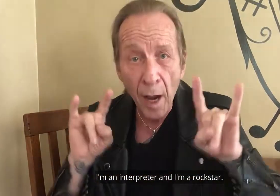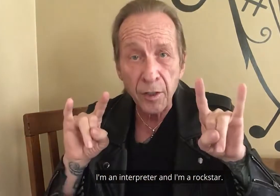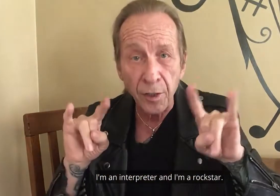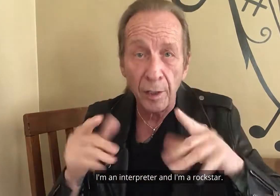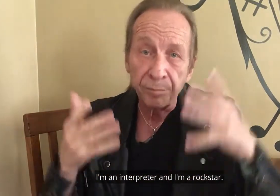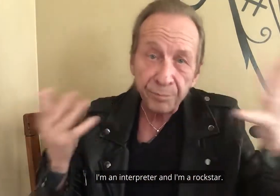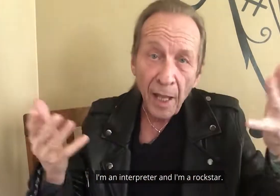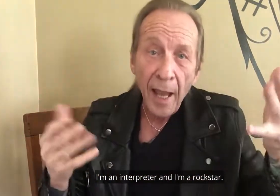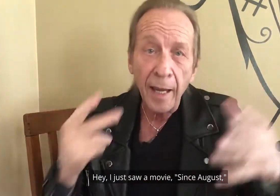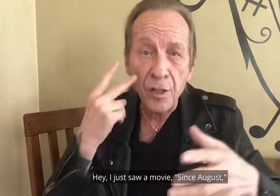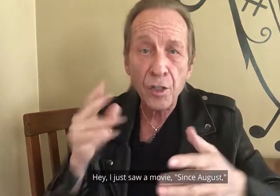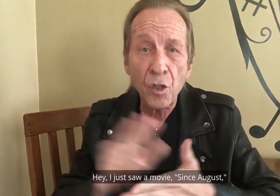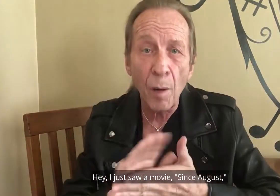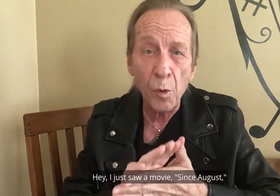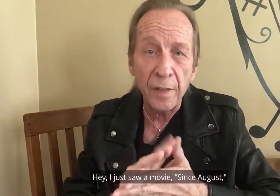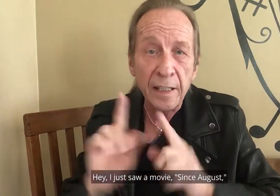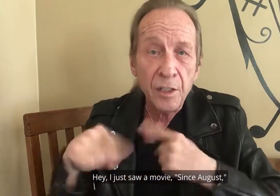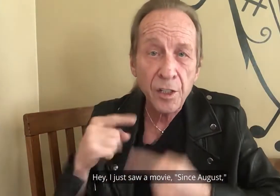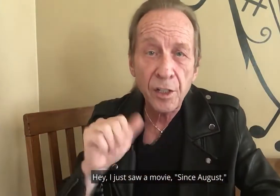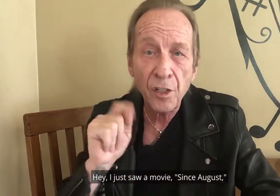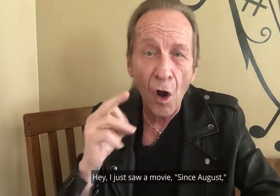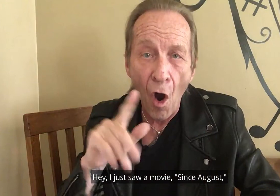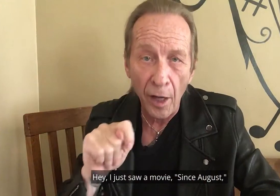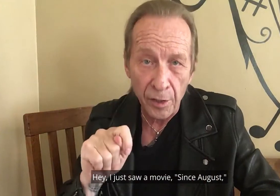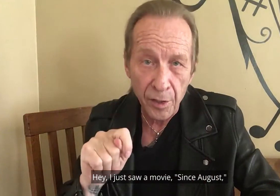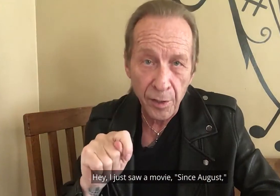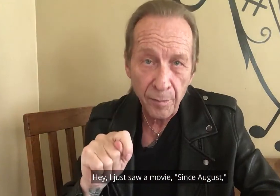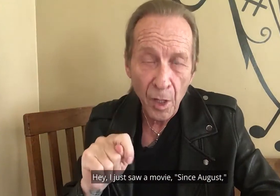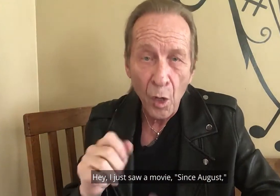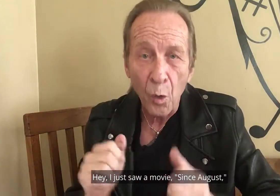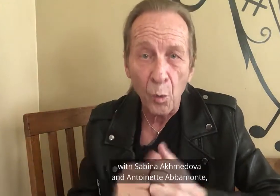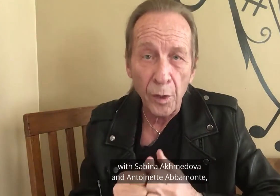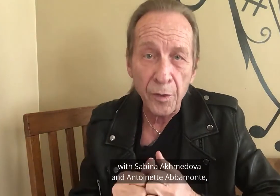rock star. Hey, I just saw a movie since August with